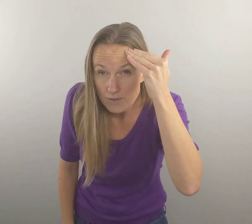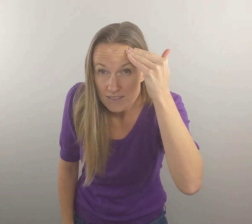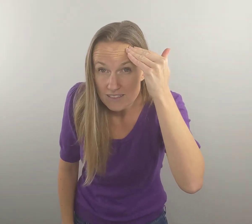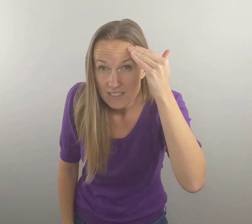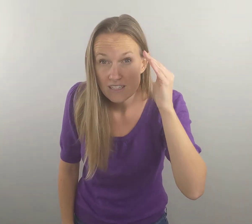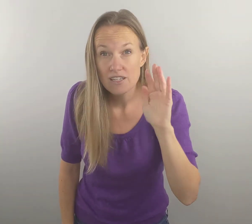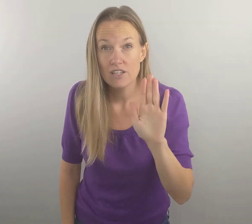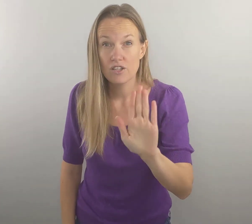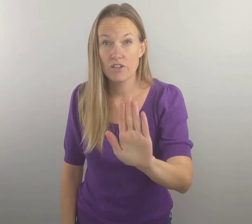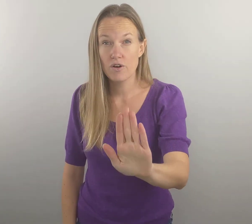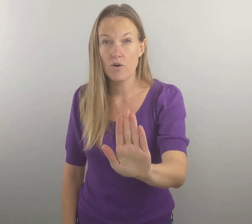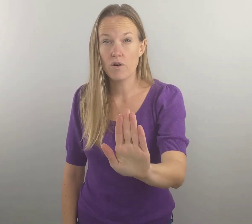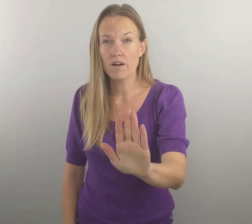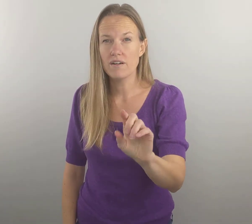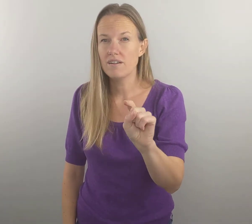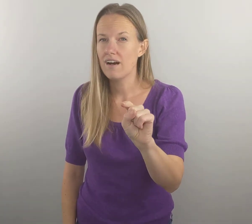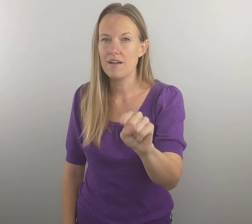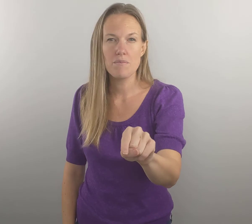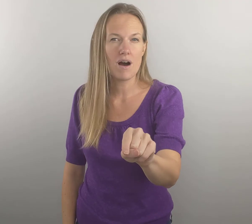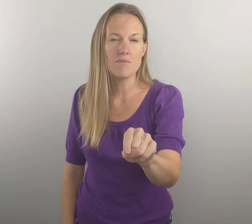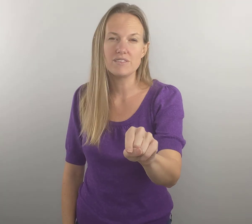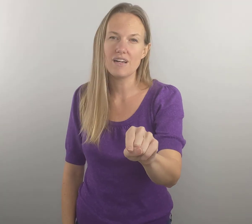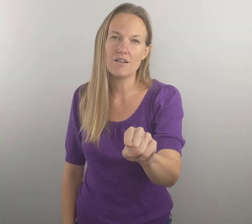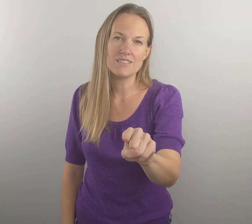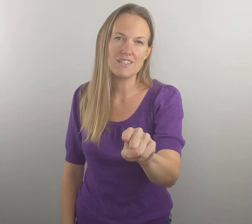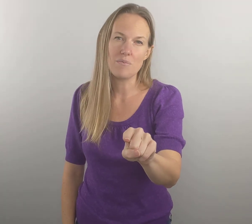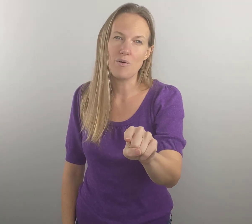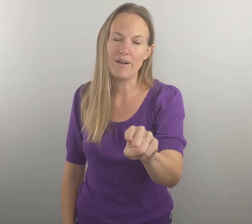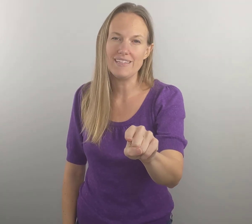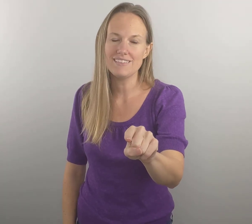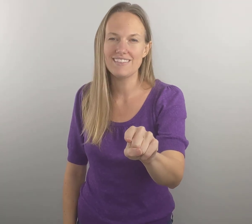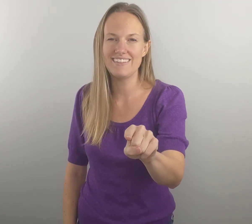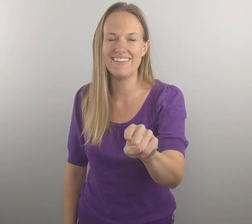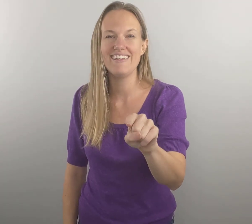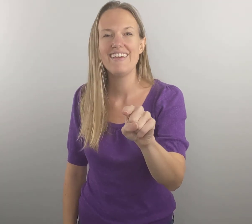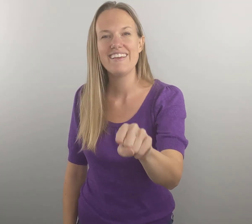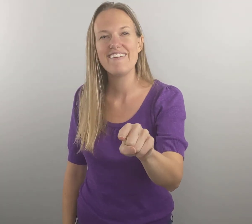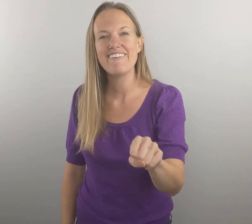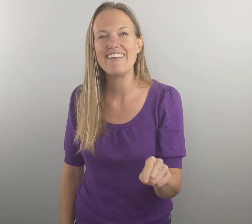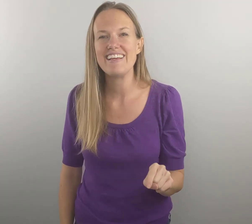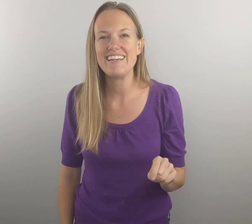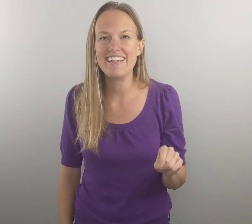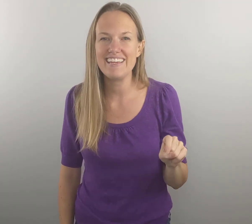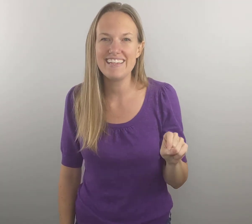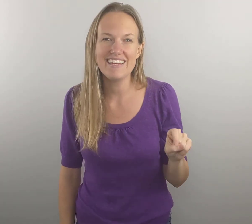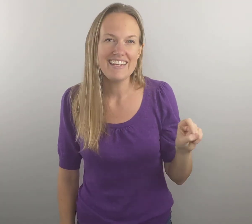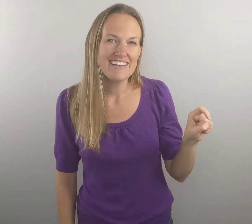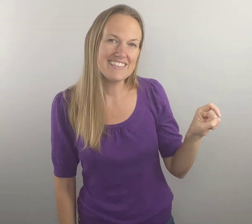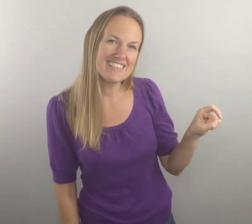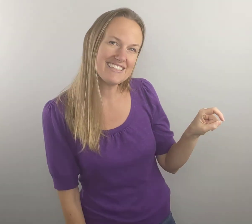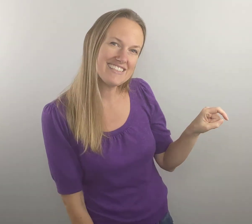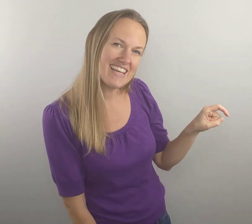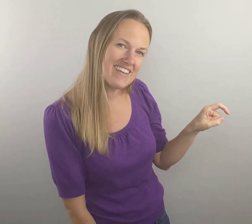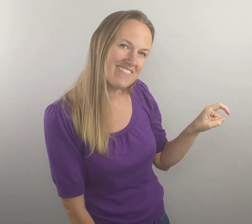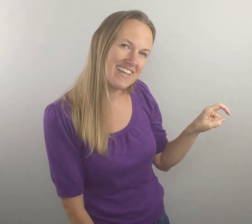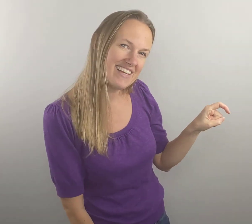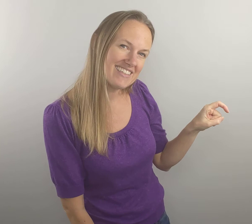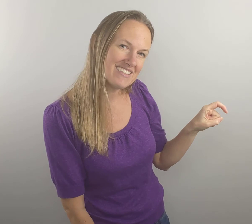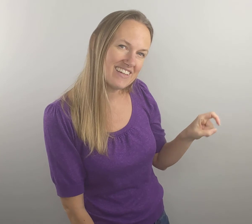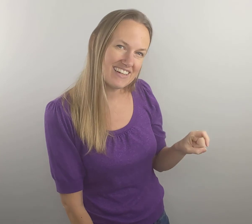knows your, I'm almost always going to point, your, and then need. It's that same index finger,